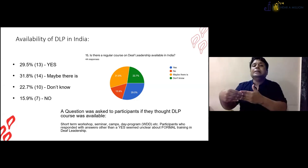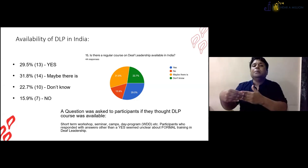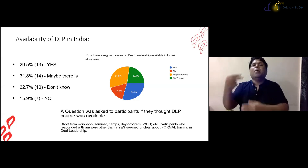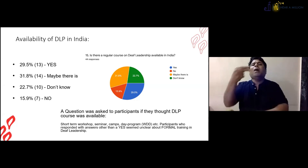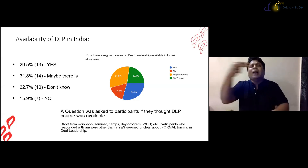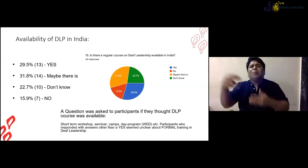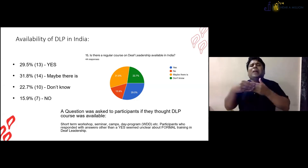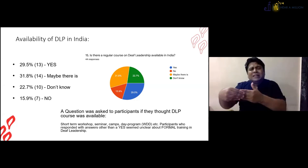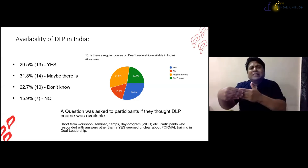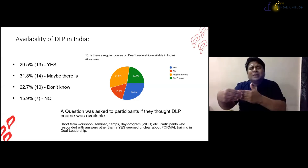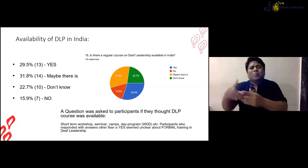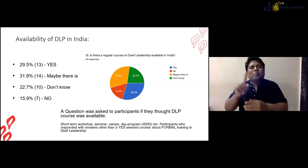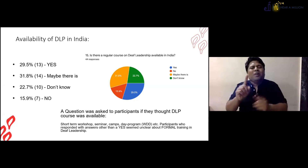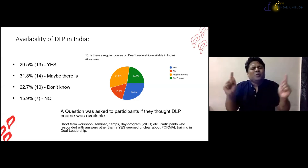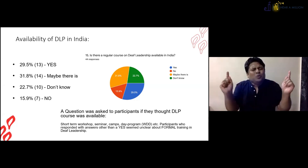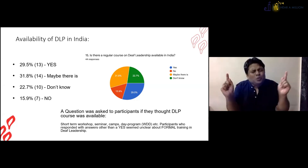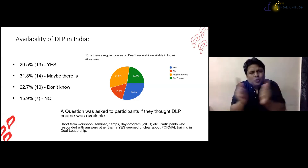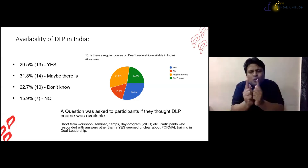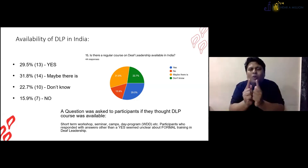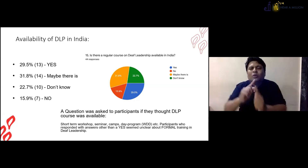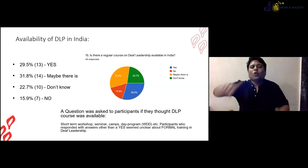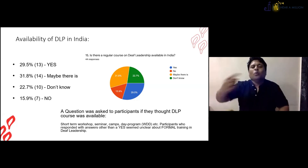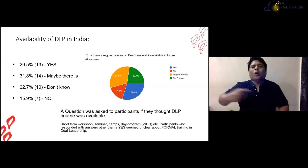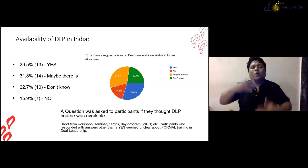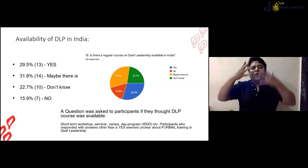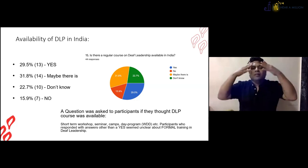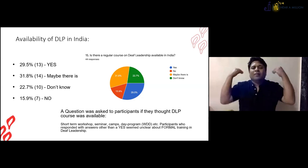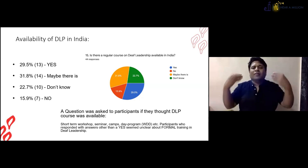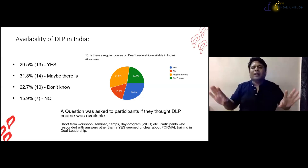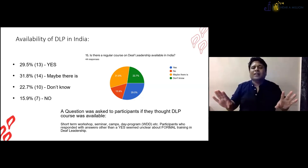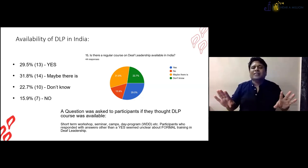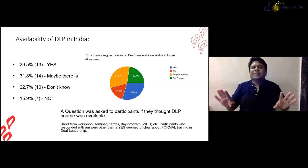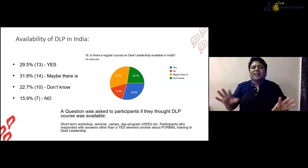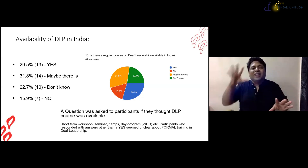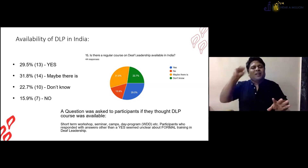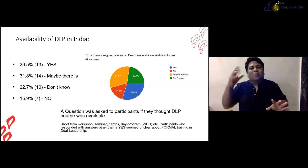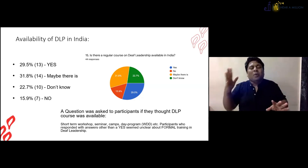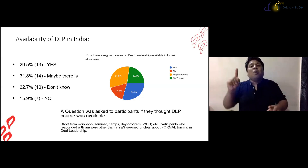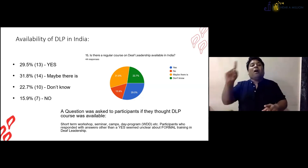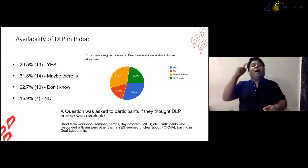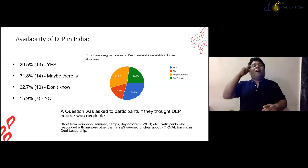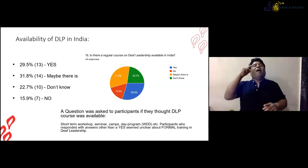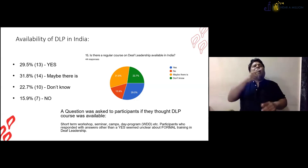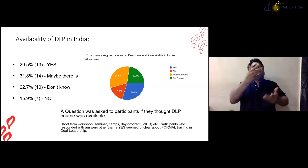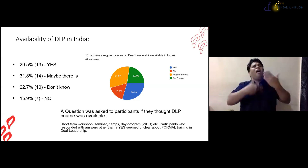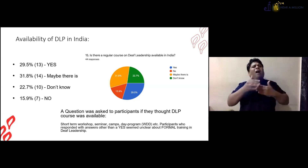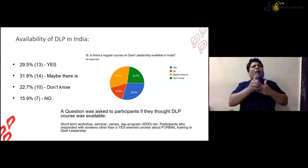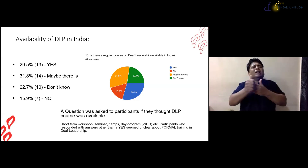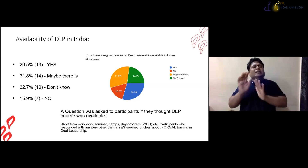inspired. So they felt that this is leadership, but these are all very short term courses. We forget them the next